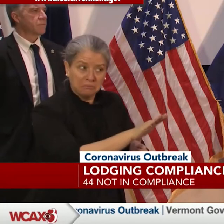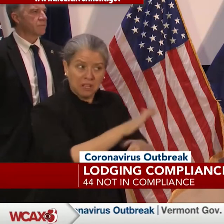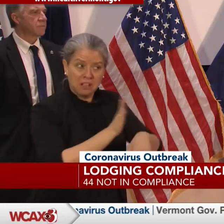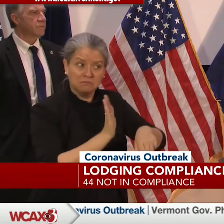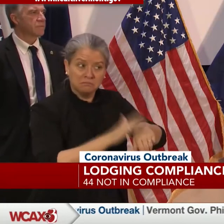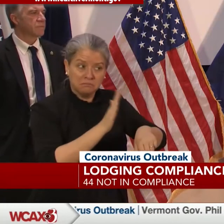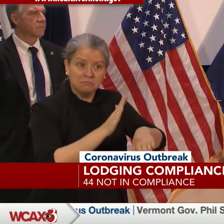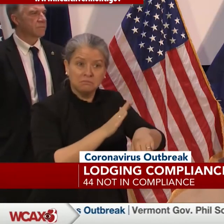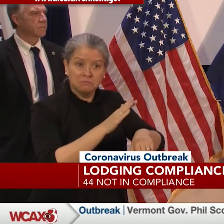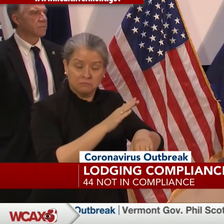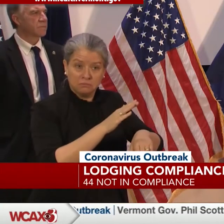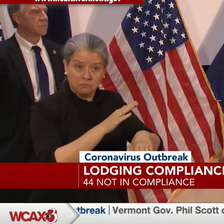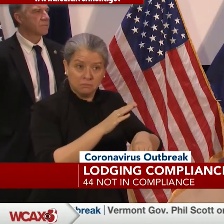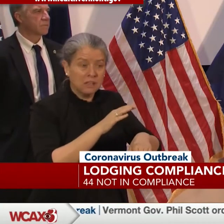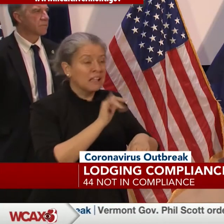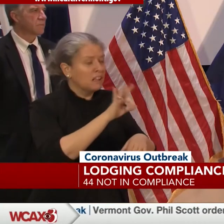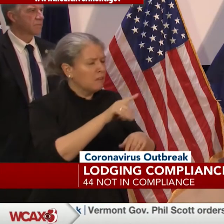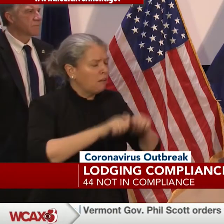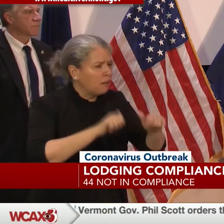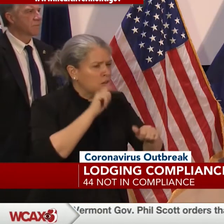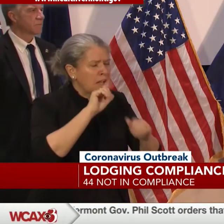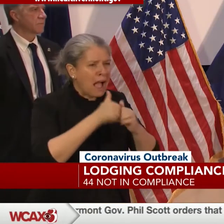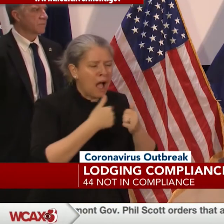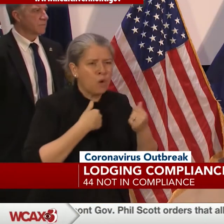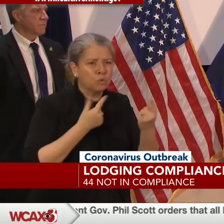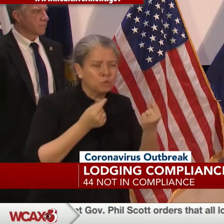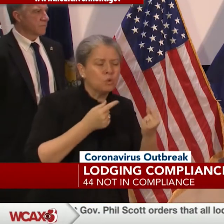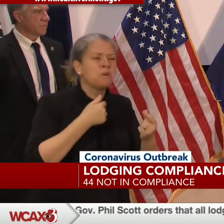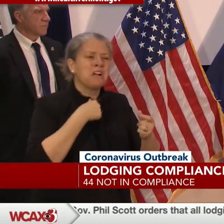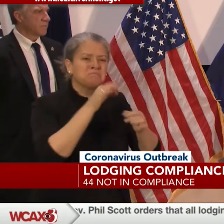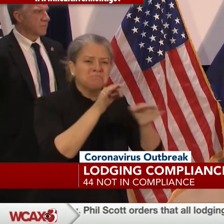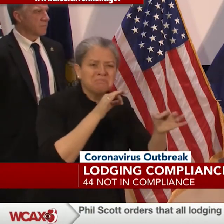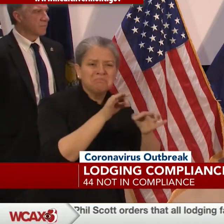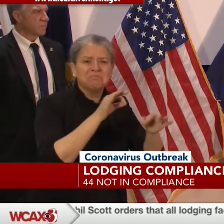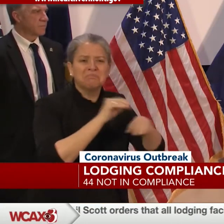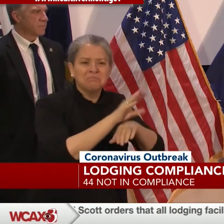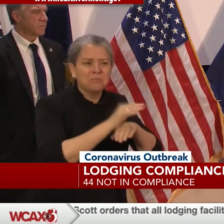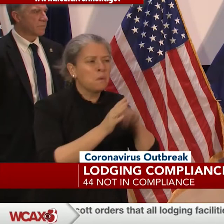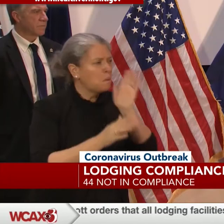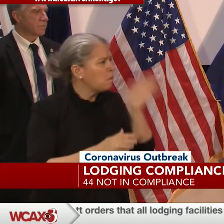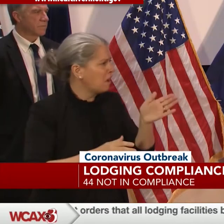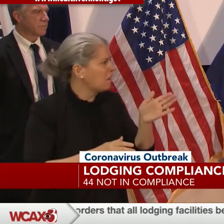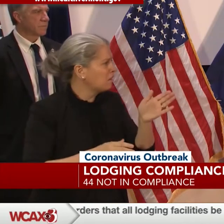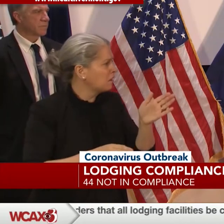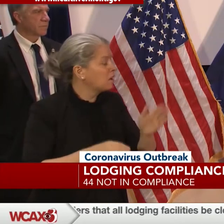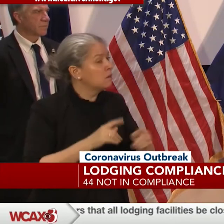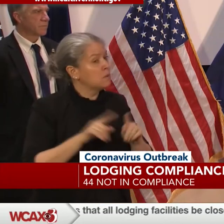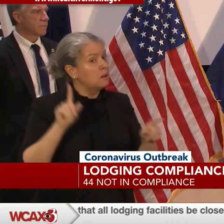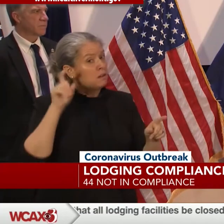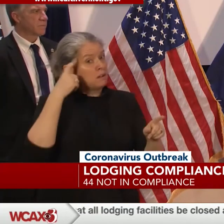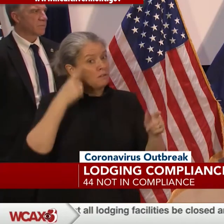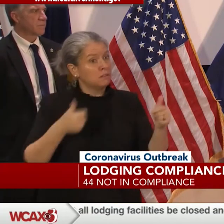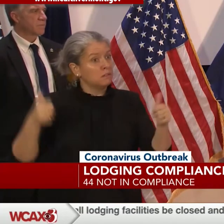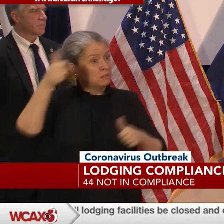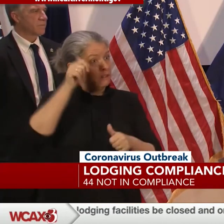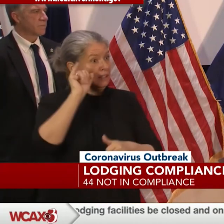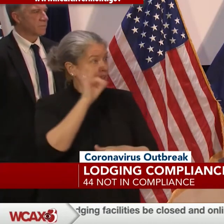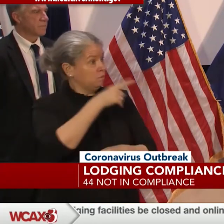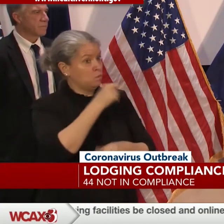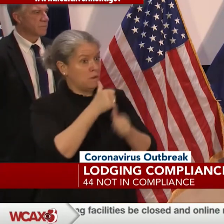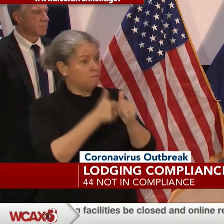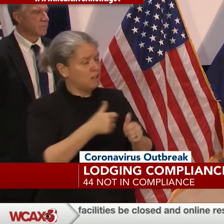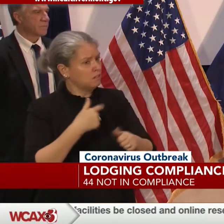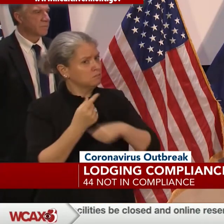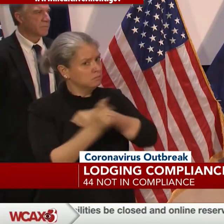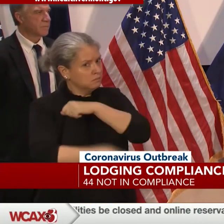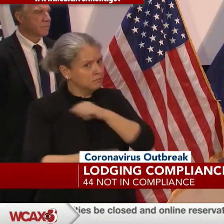will work with you if you have questions. I do want to say that the governor's executive order does carry penalties. There